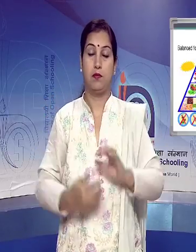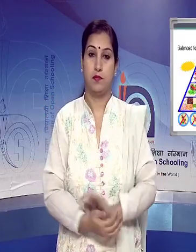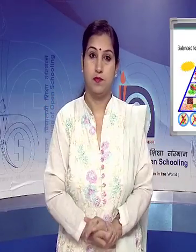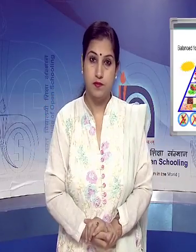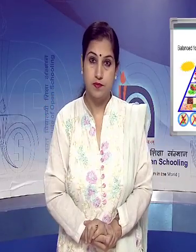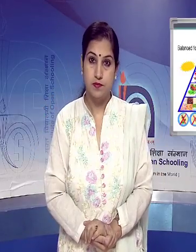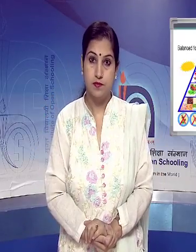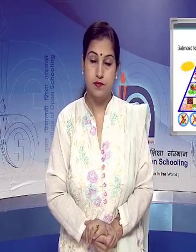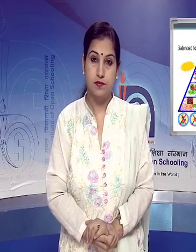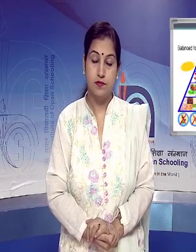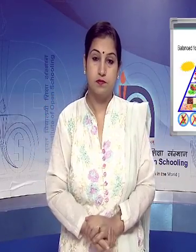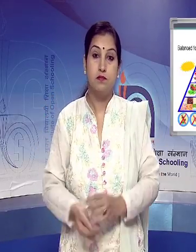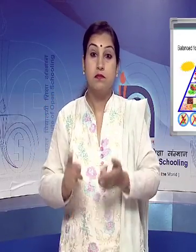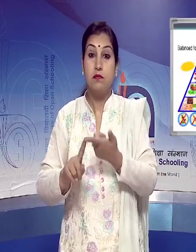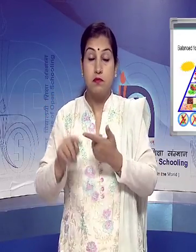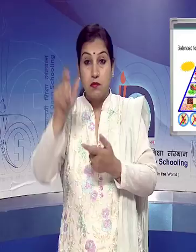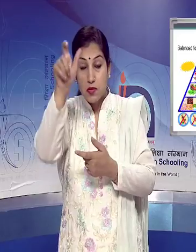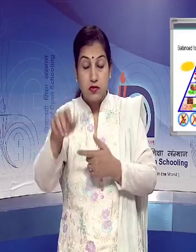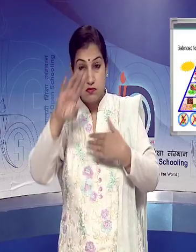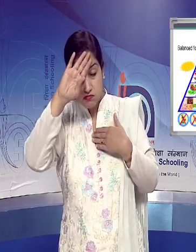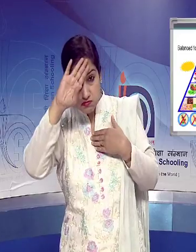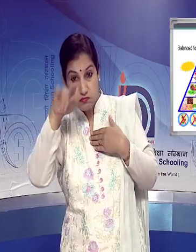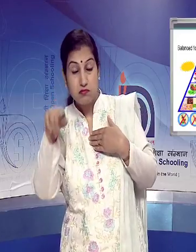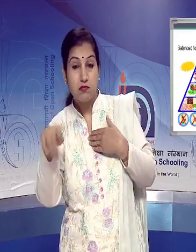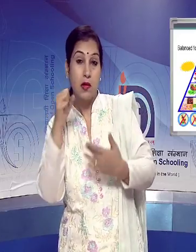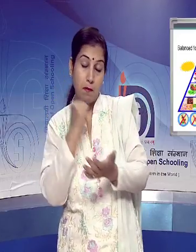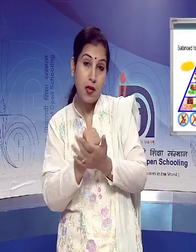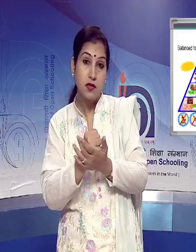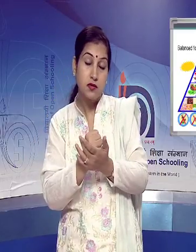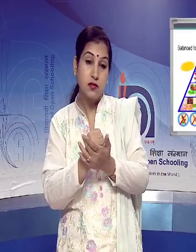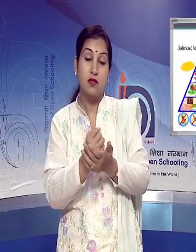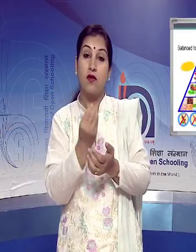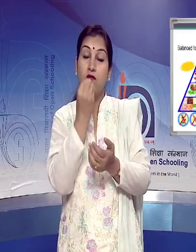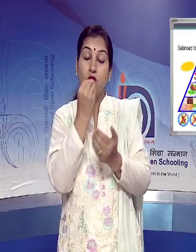A sick person should eat a balanced food,